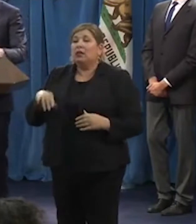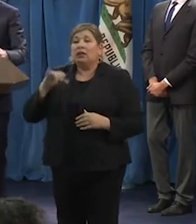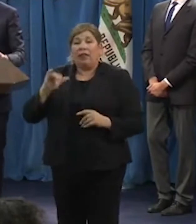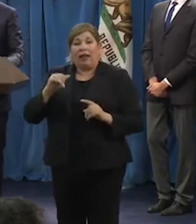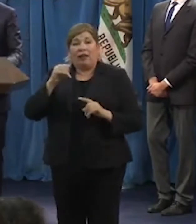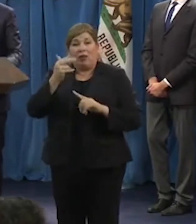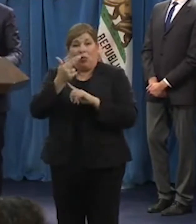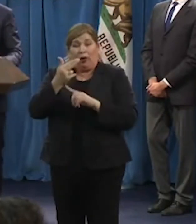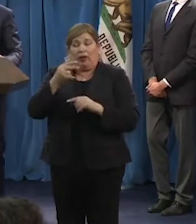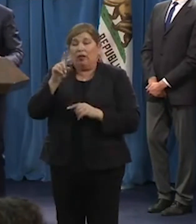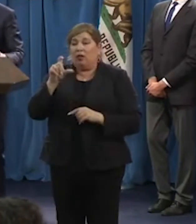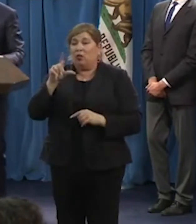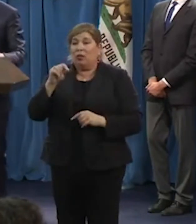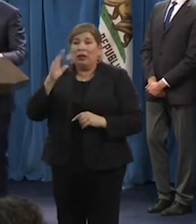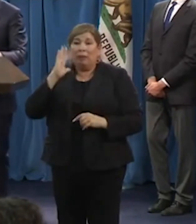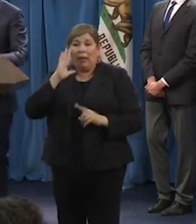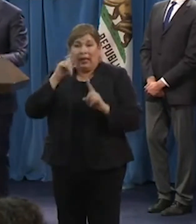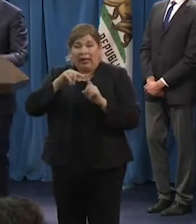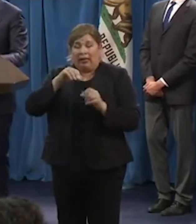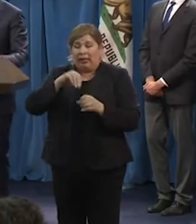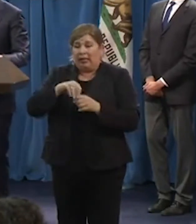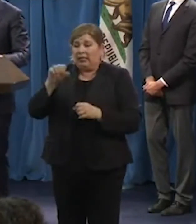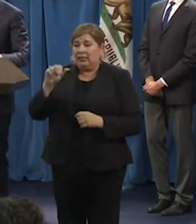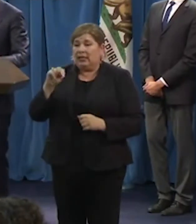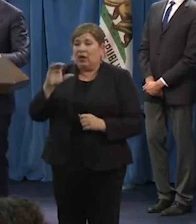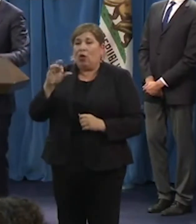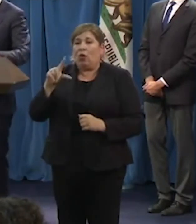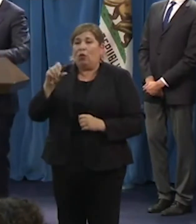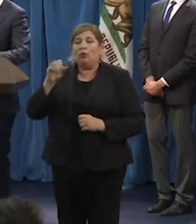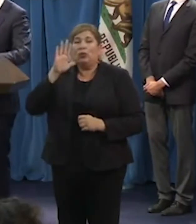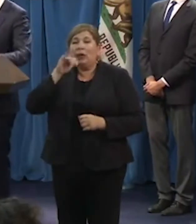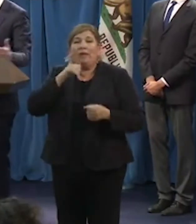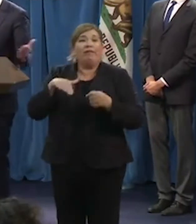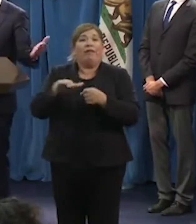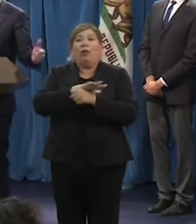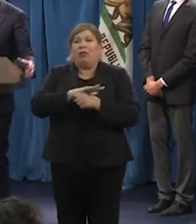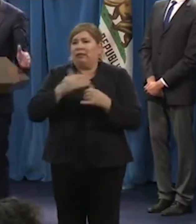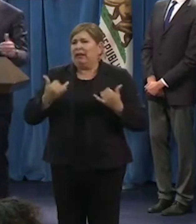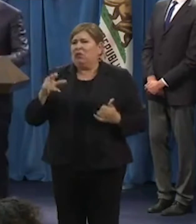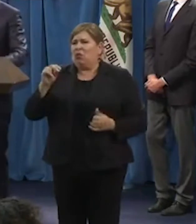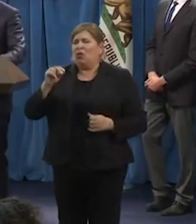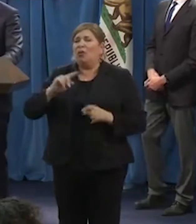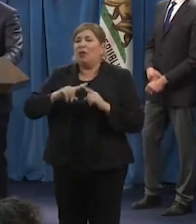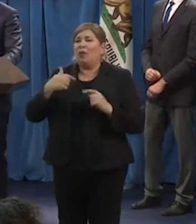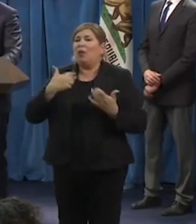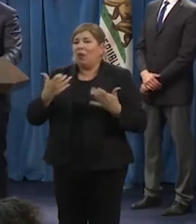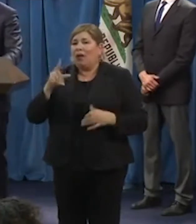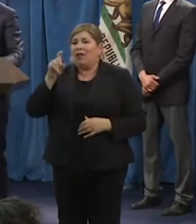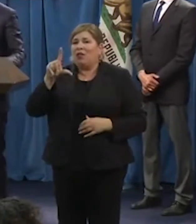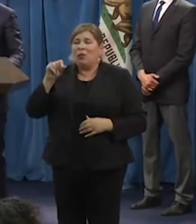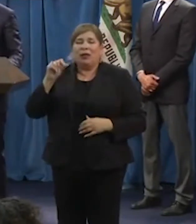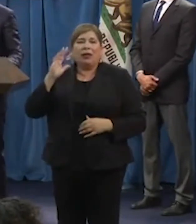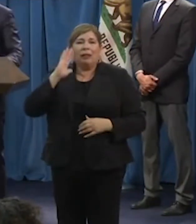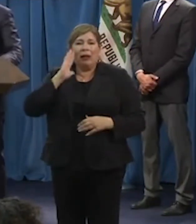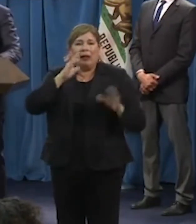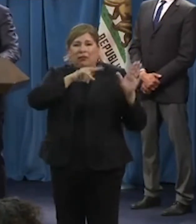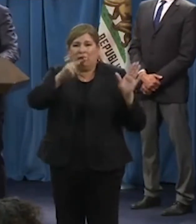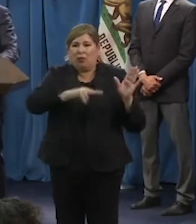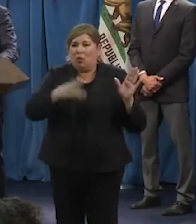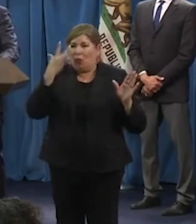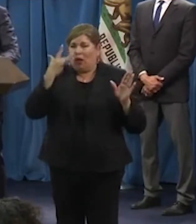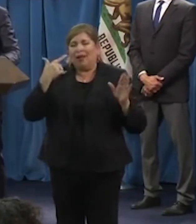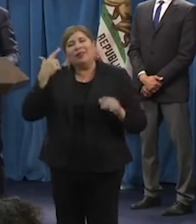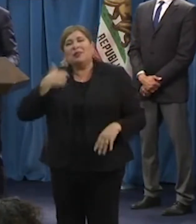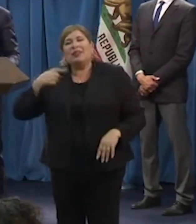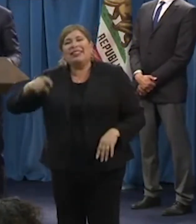hotel in San Carlos, we're not going to fill that up today. But the reason we wanted 120 beds is to the extent we need it. We are looking at old